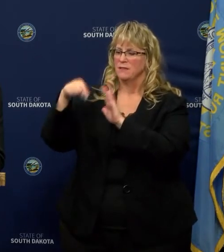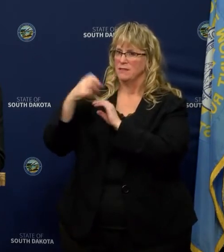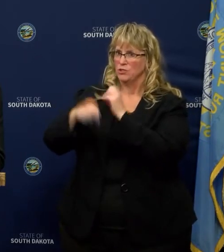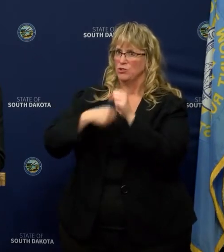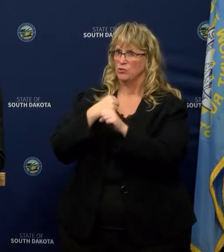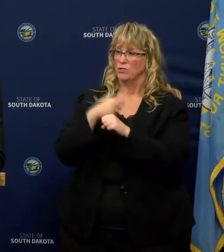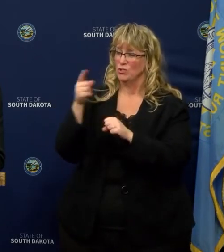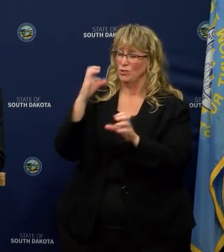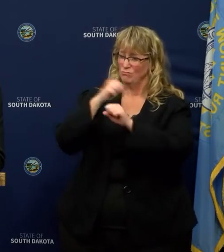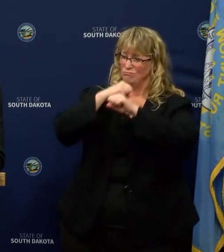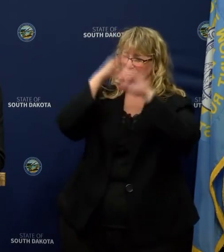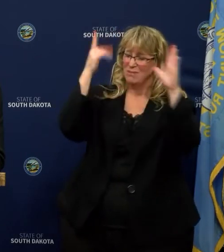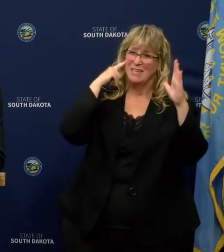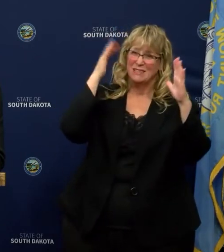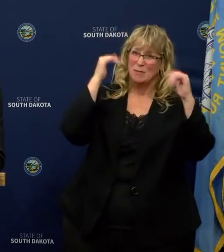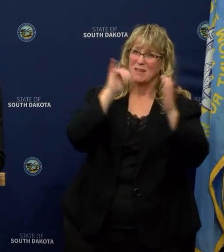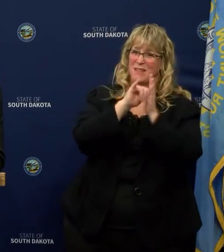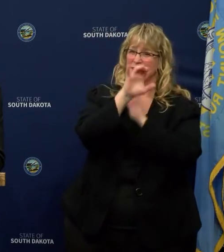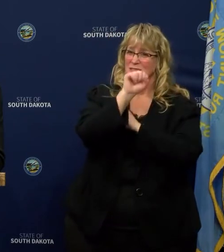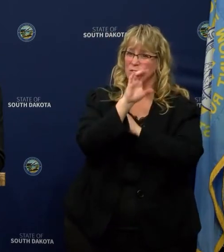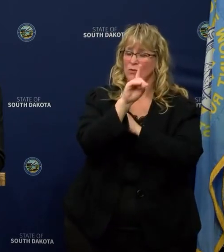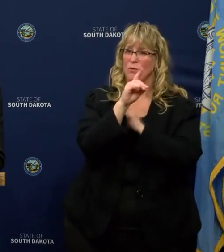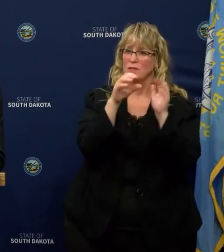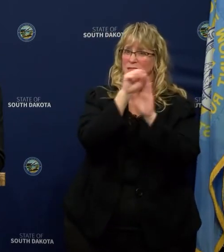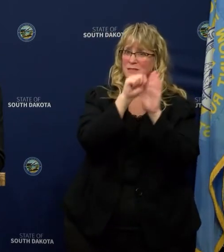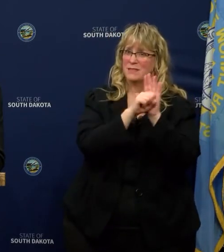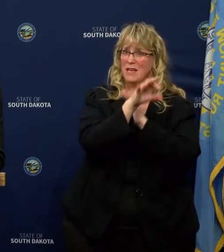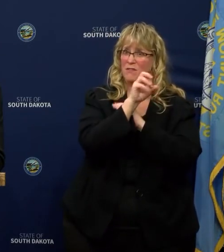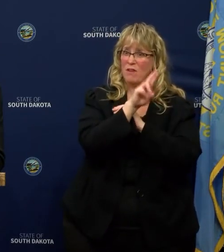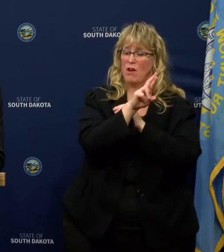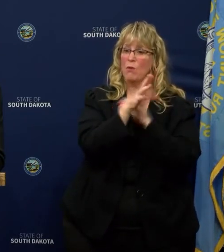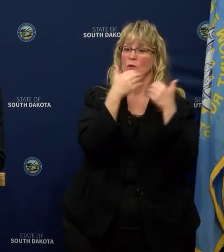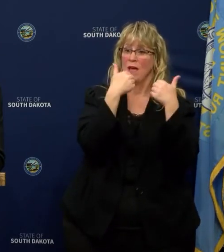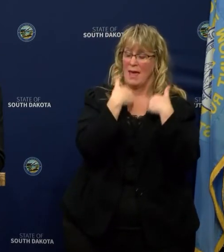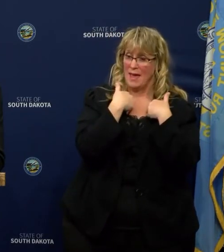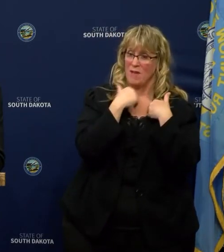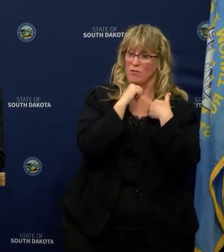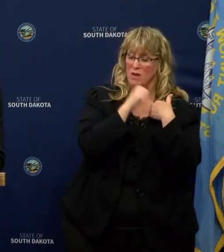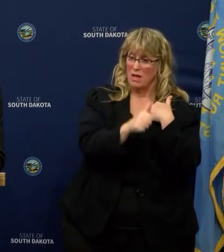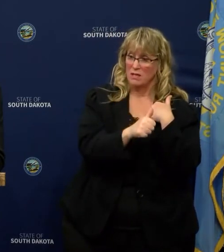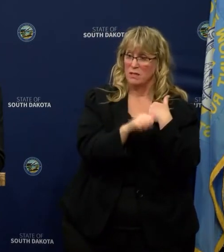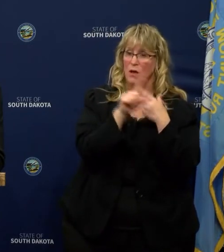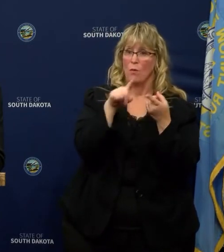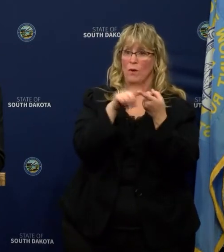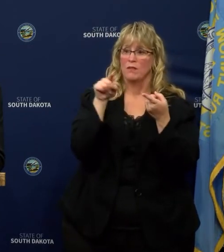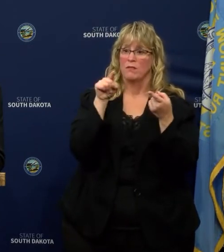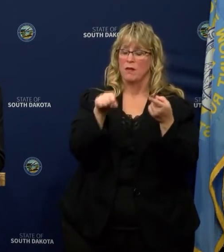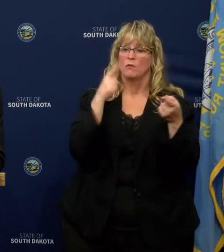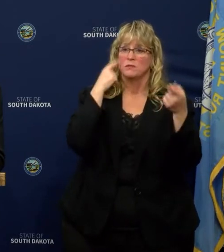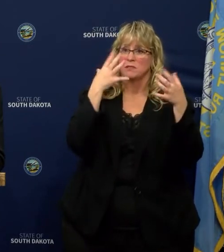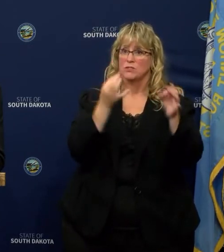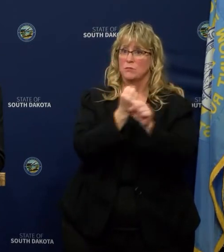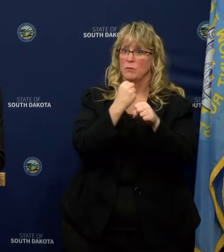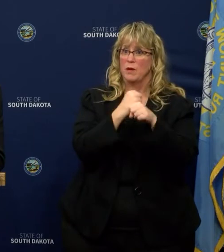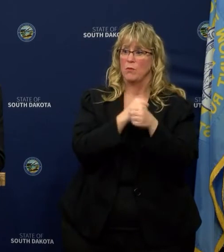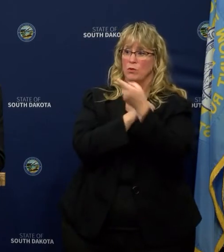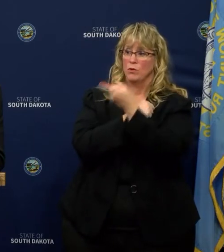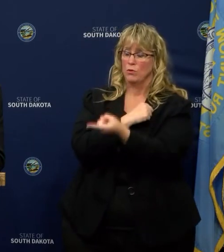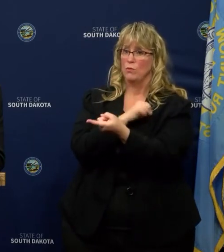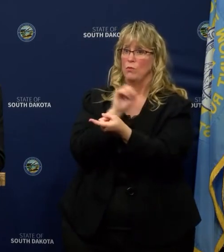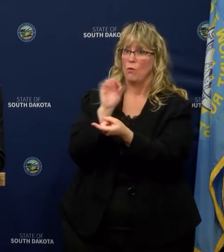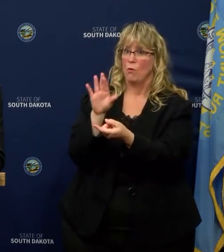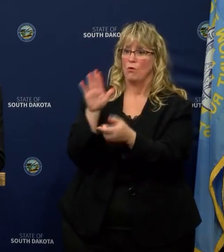you envision a scenario where the South Dakota State Fair could still be held? And when those decisions are made, will you or a